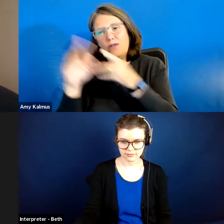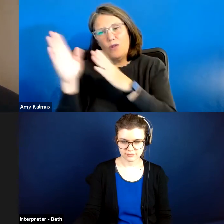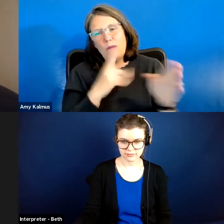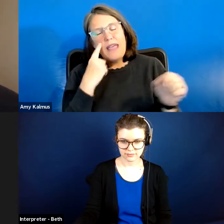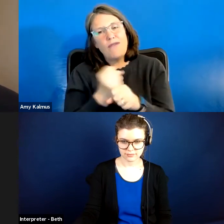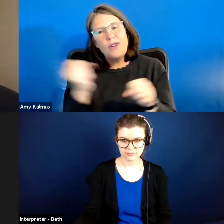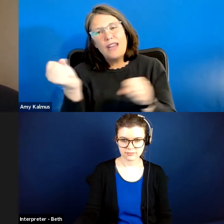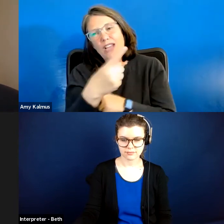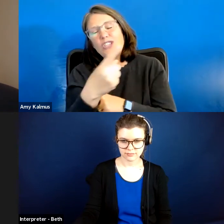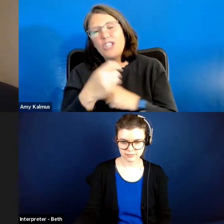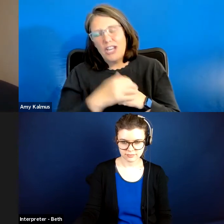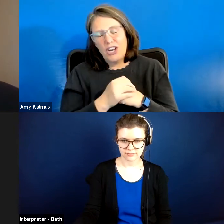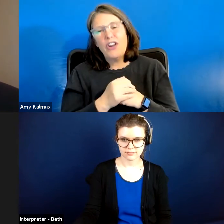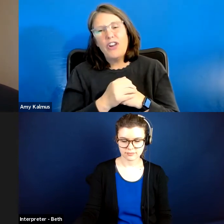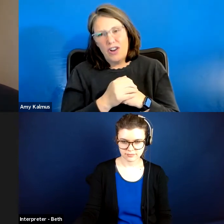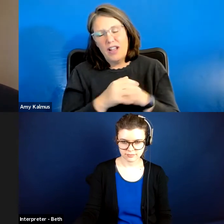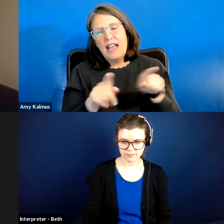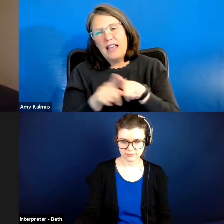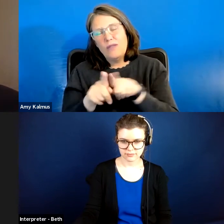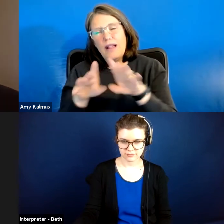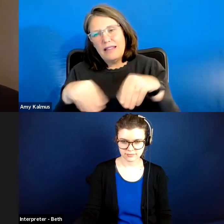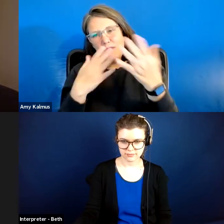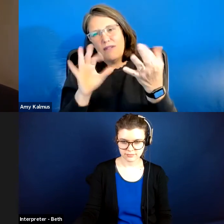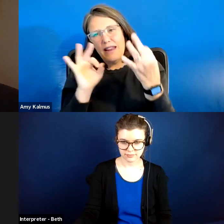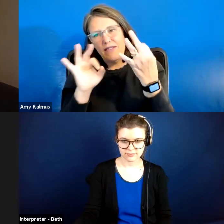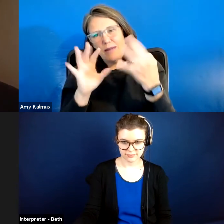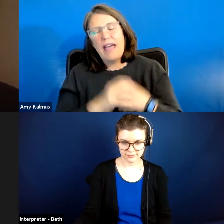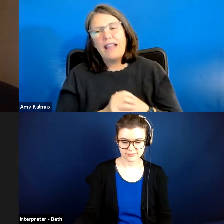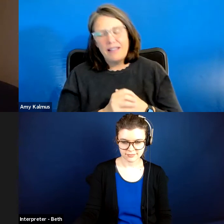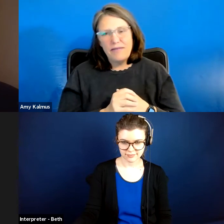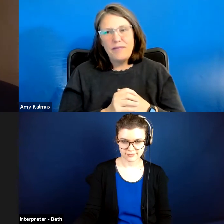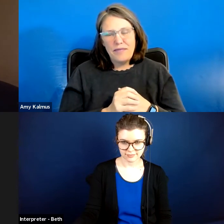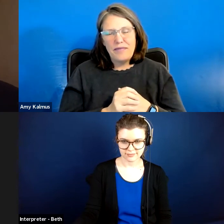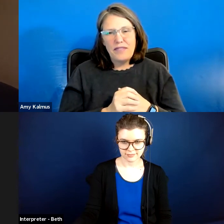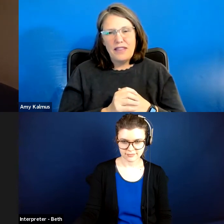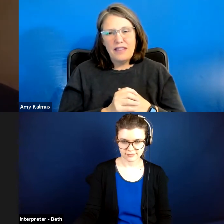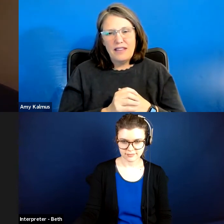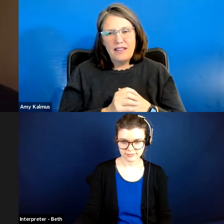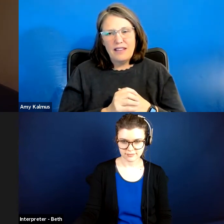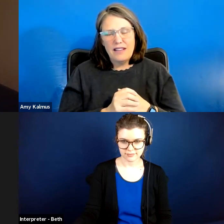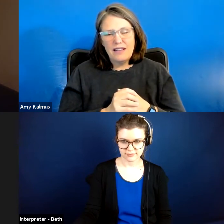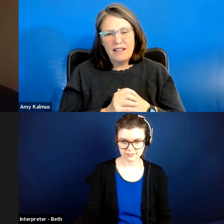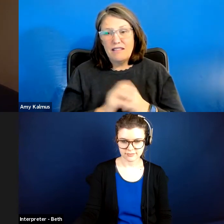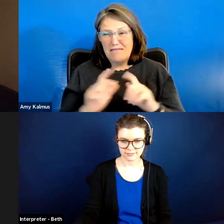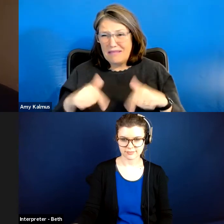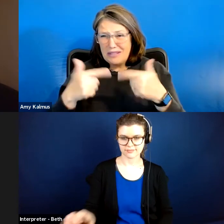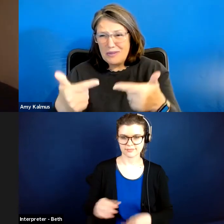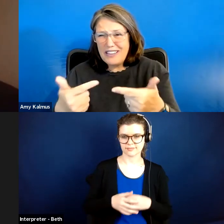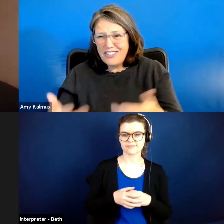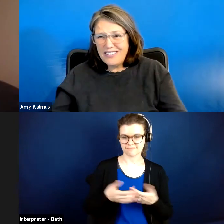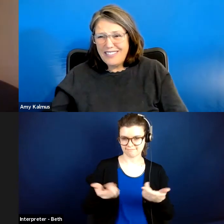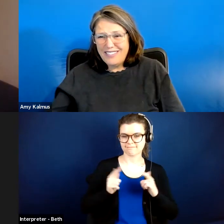year, as well as giving feedback. Hey, and this is Rebecca again. I want to